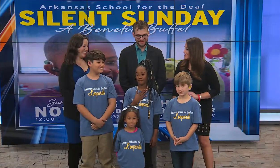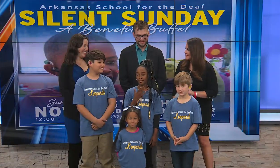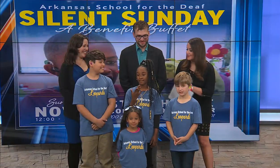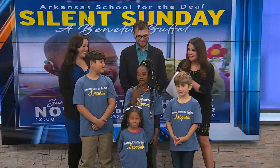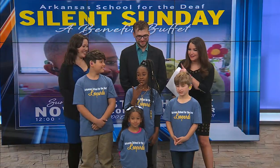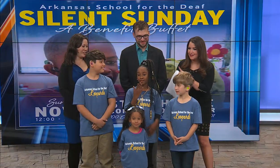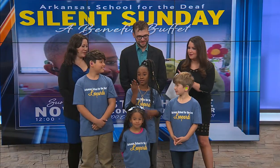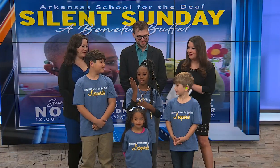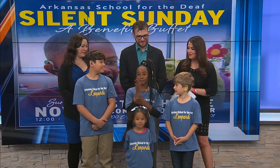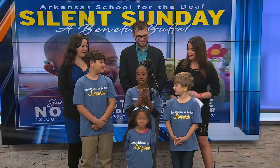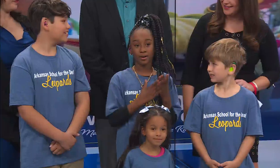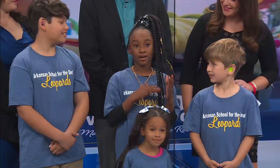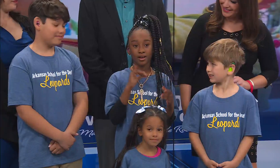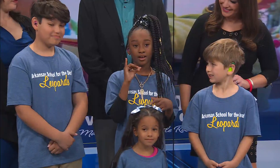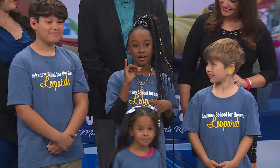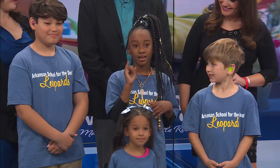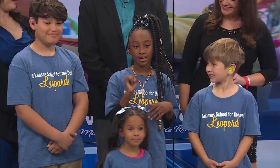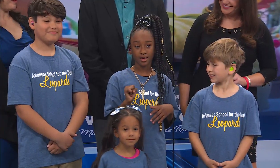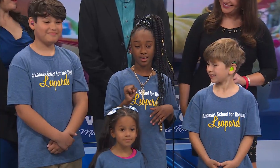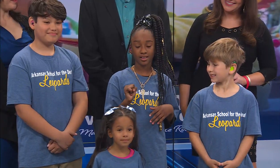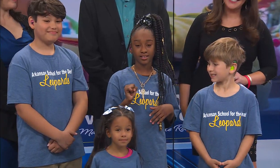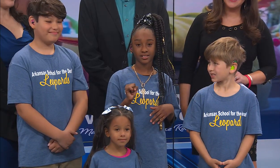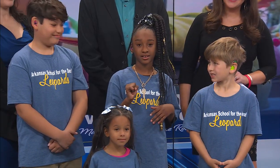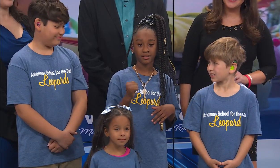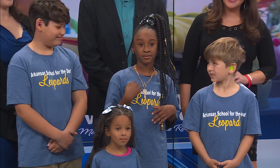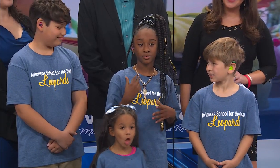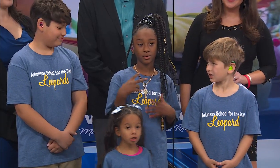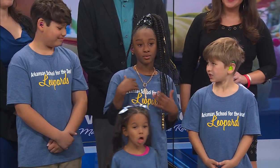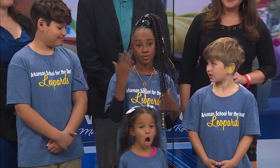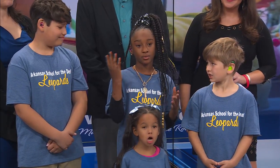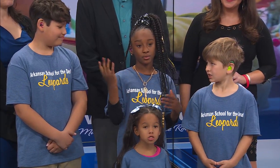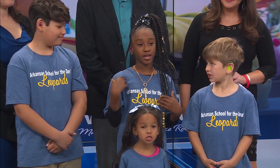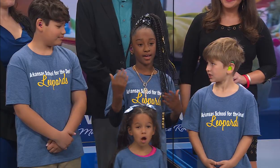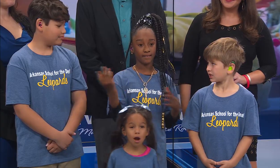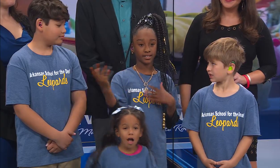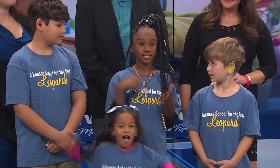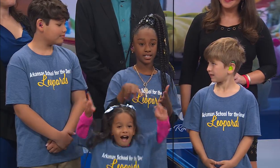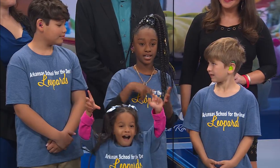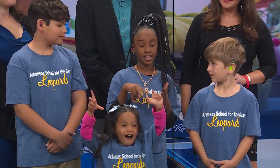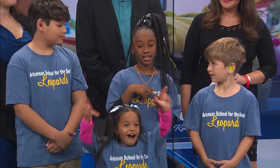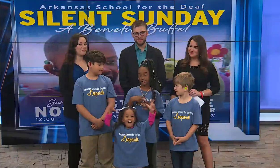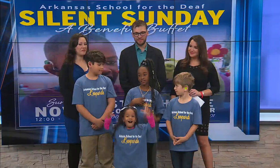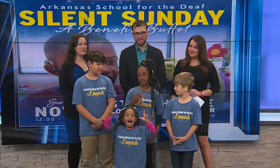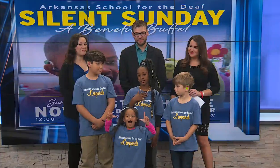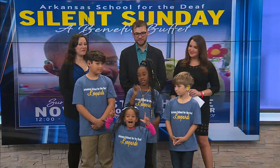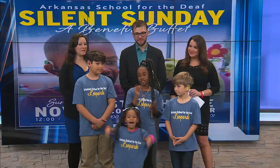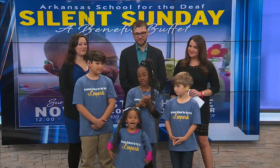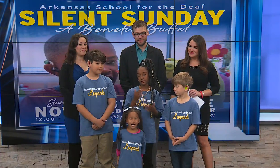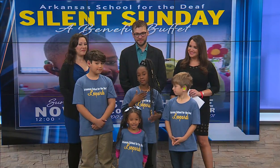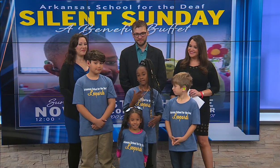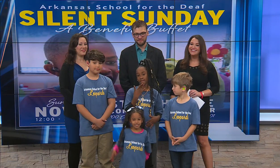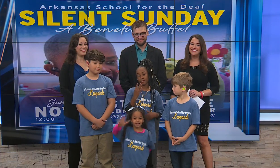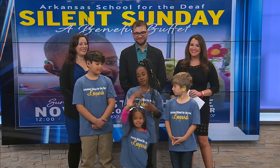Absolutely. I think we're all with you. My favorite part is we have seen the dancing, and